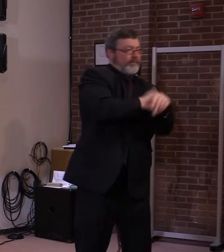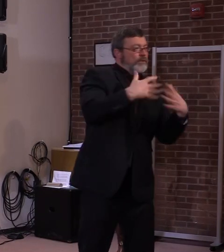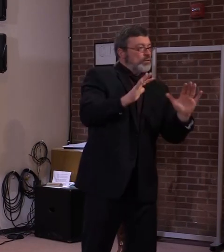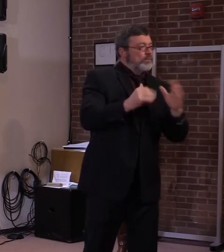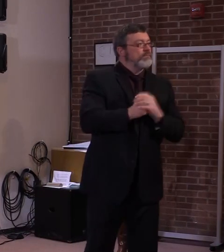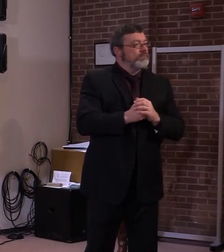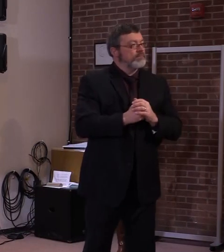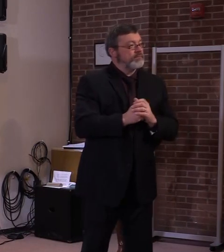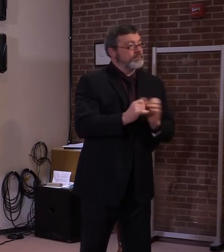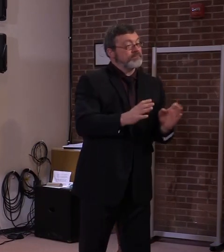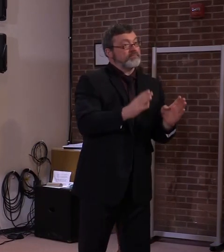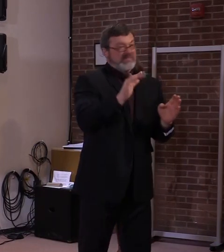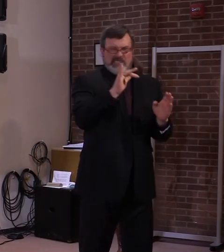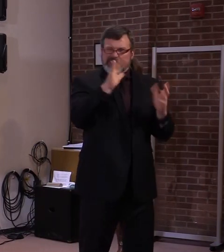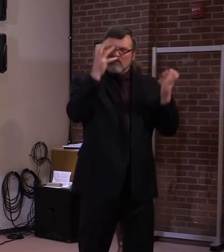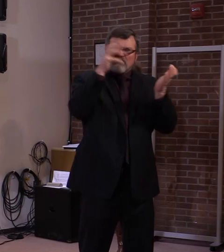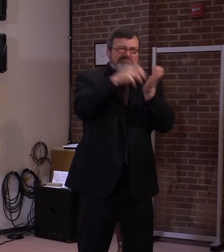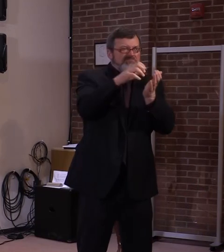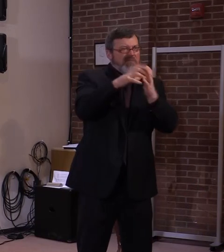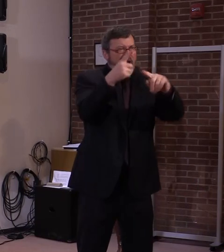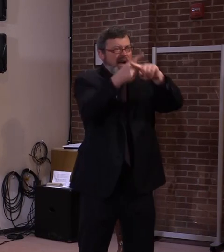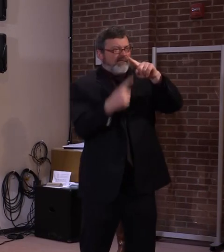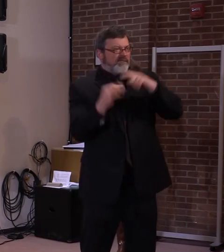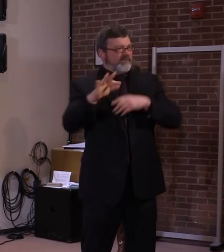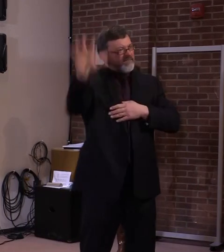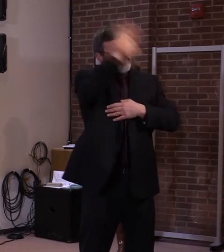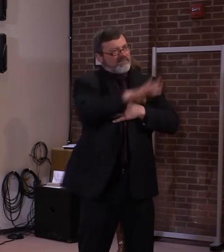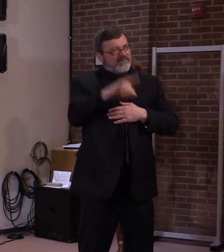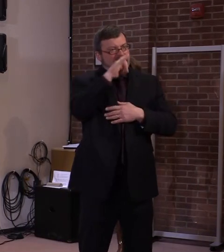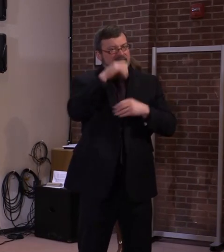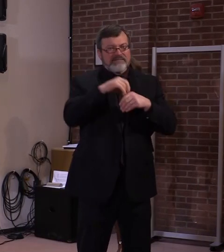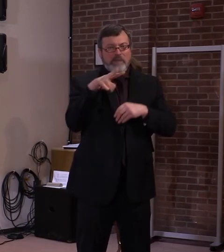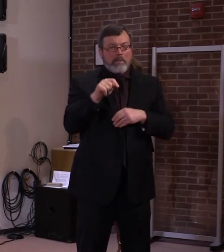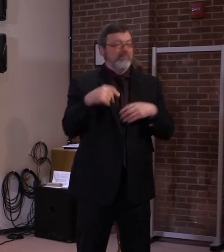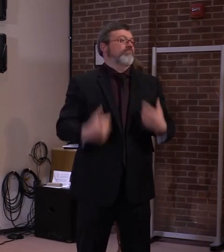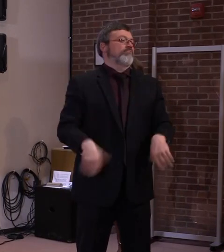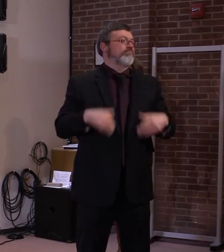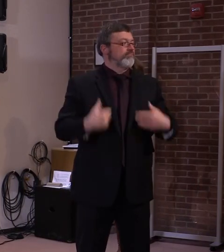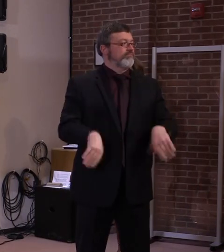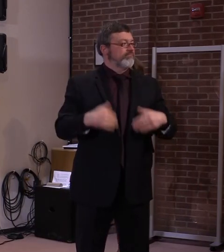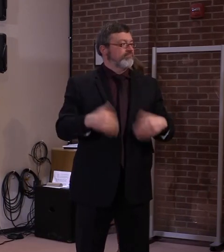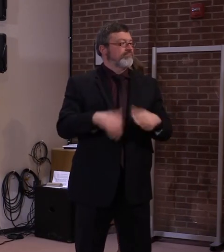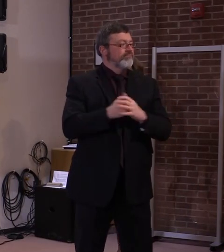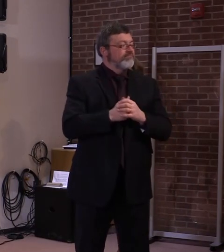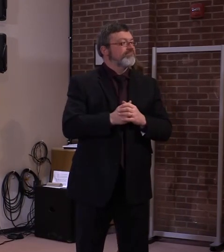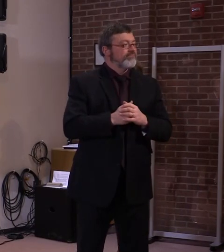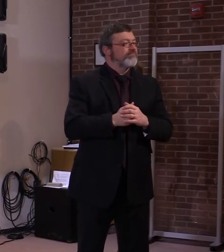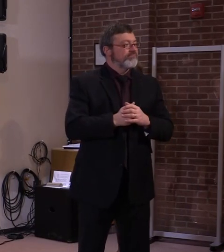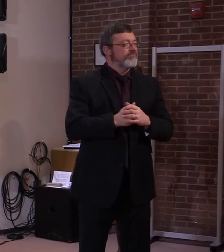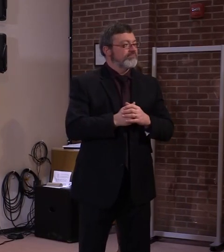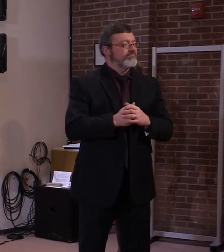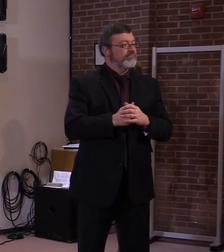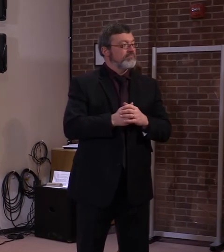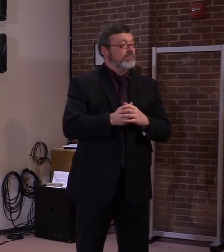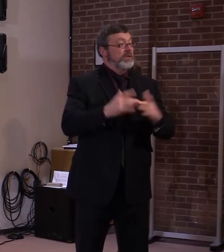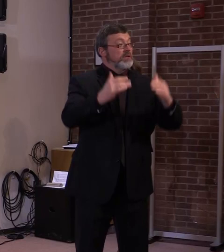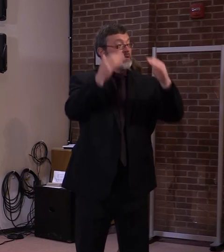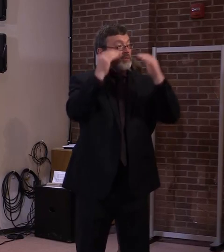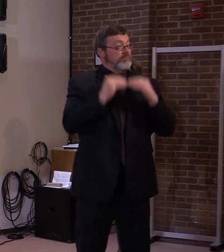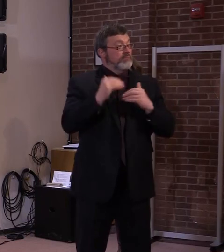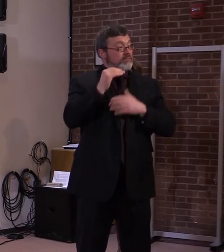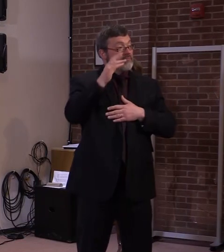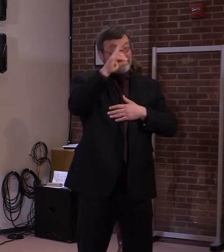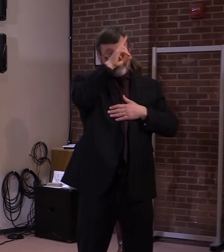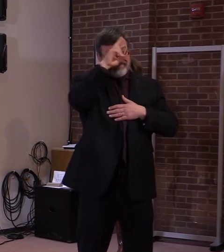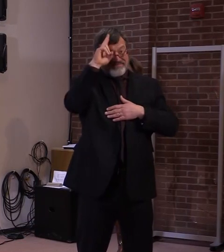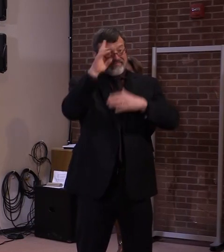ages 5 to 11. We're encouraged to see that the availability of hospital beds and ICU beds